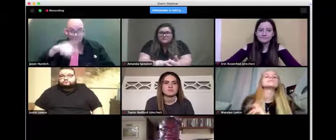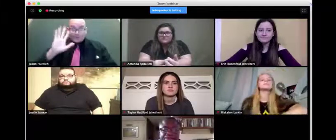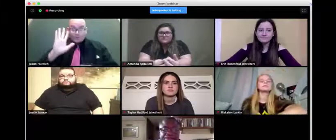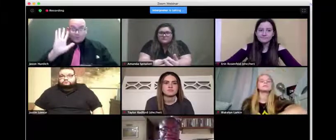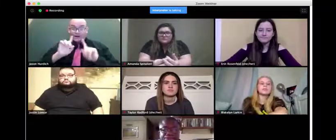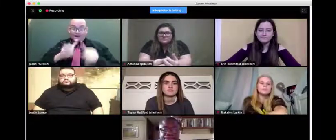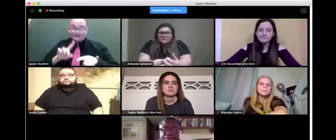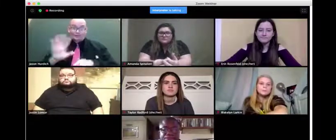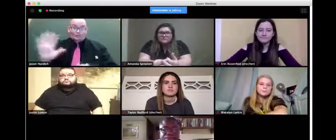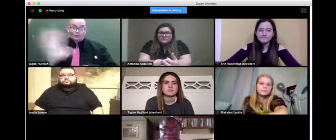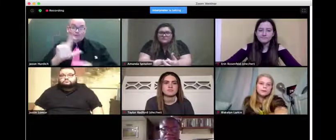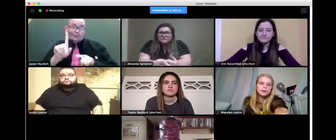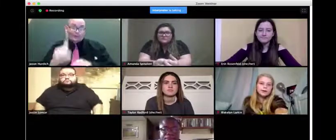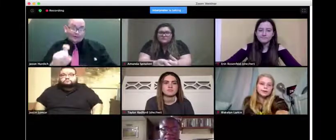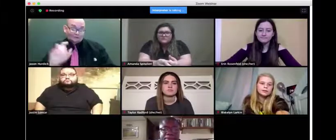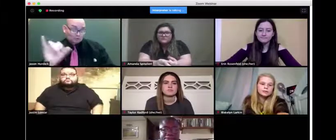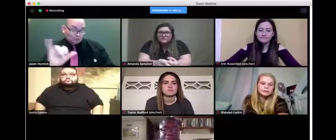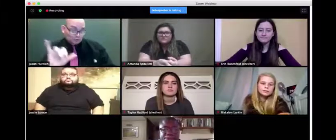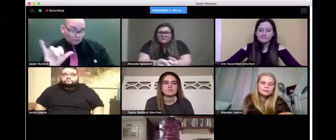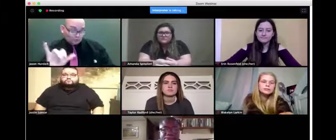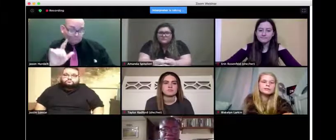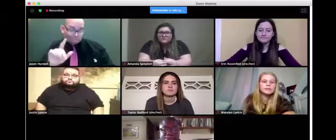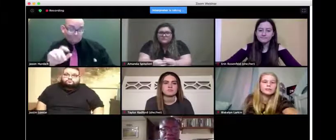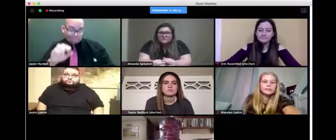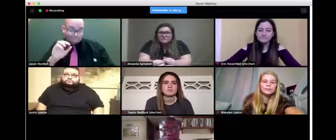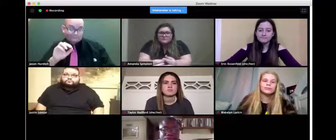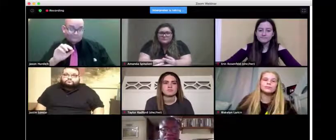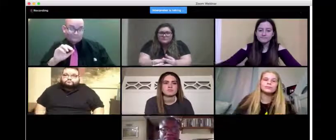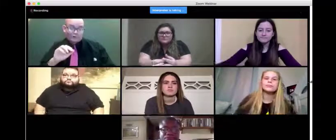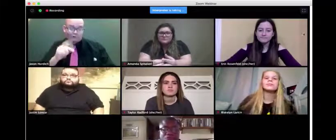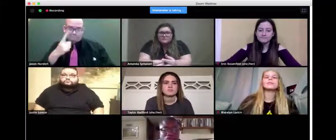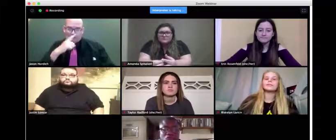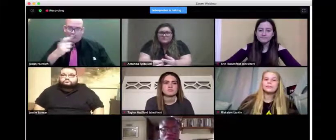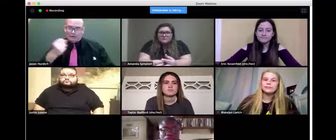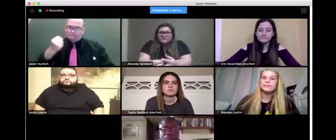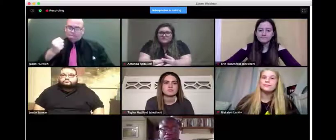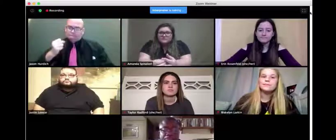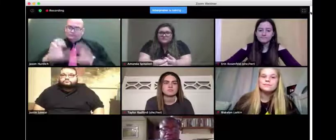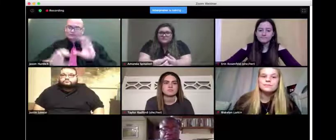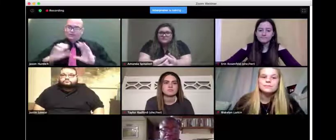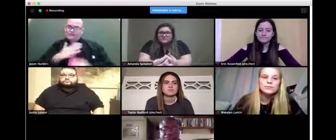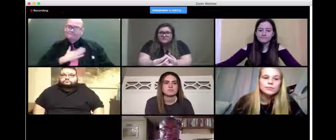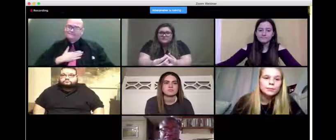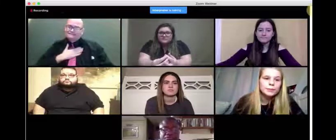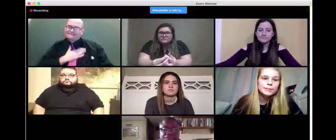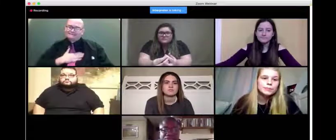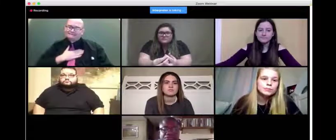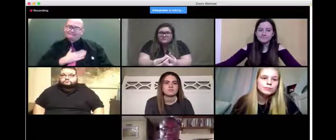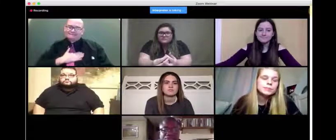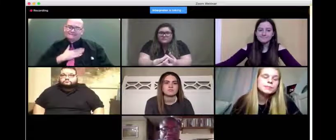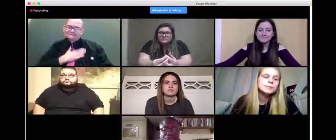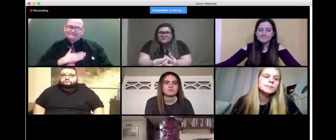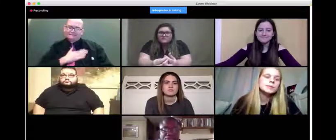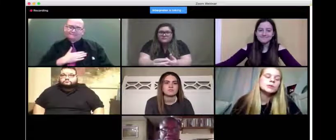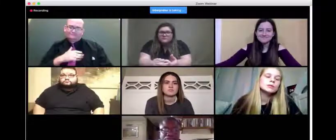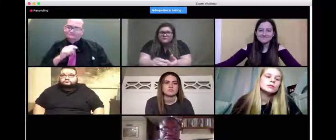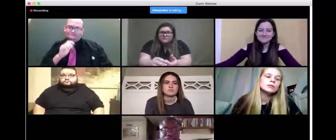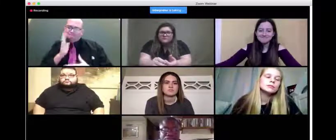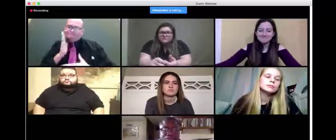So if you don't mind holding off on making any chat comments for now, we'd really appreciate that.